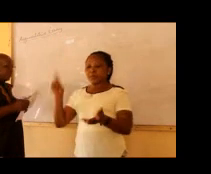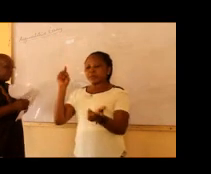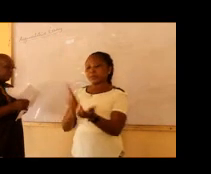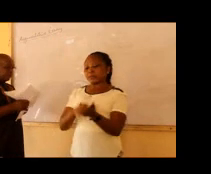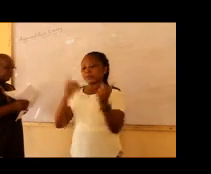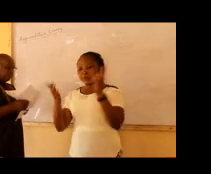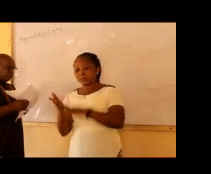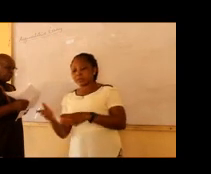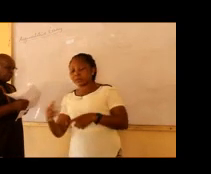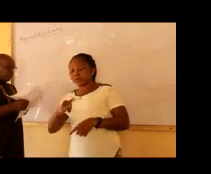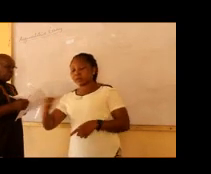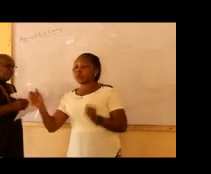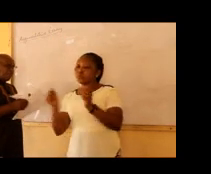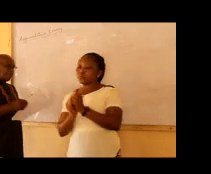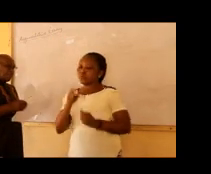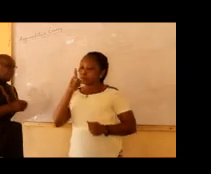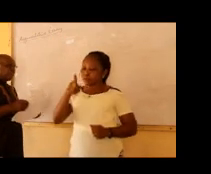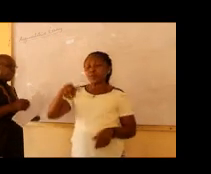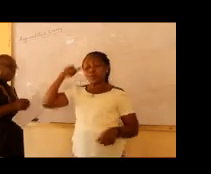Remember,